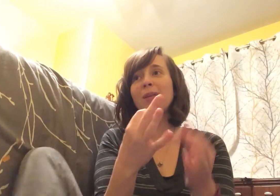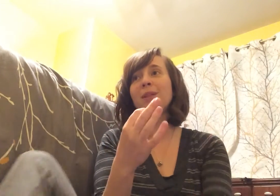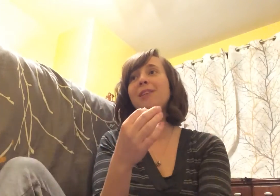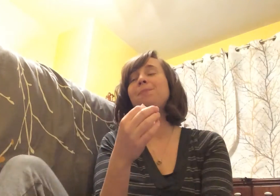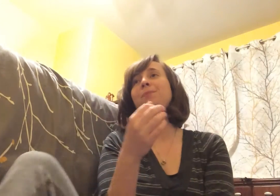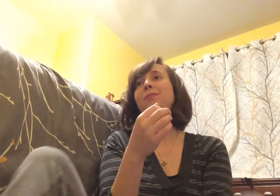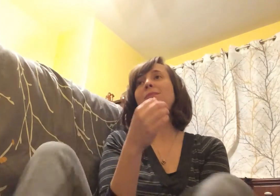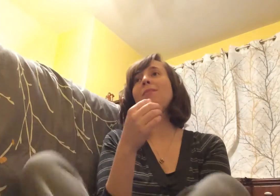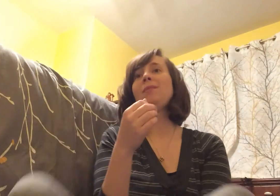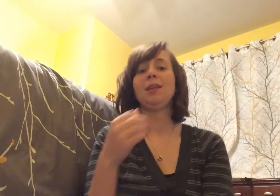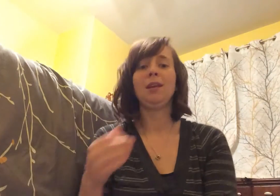family,